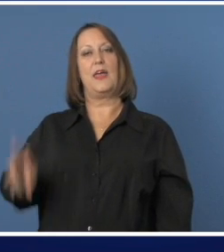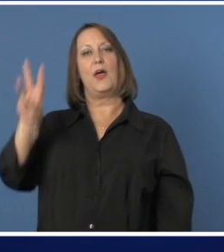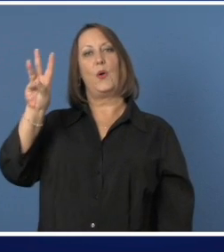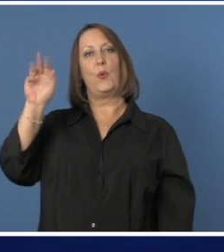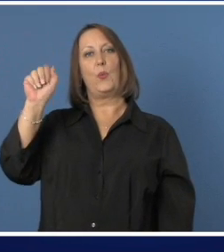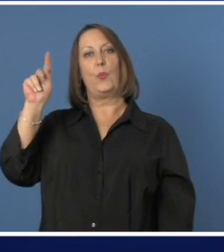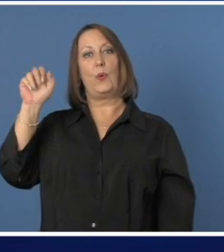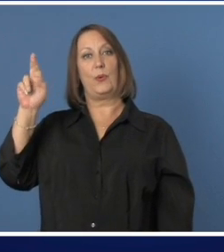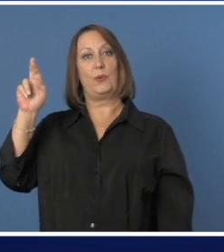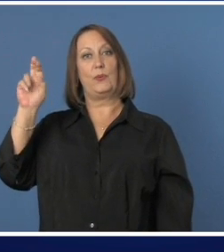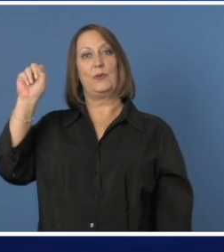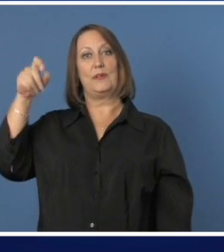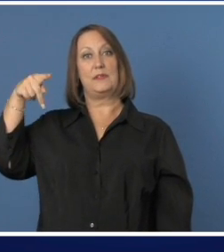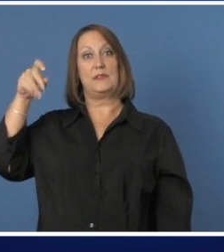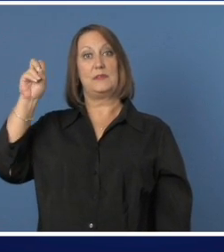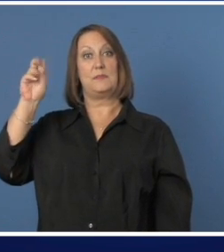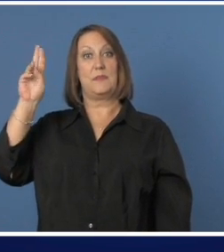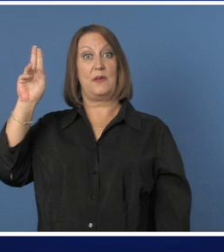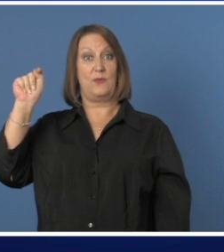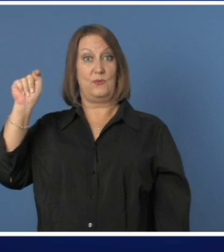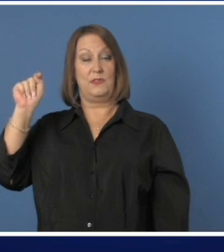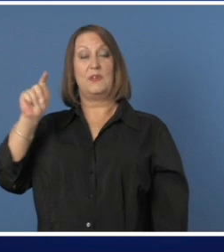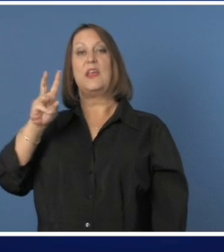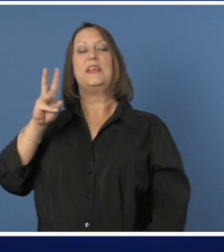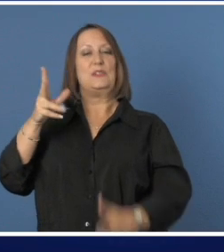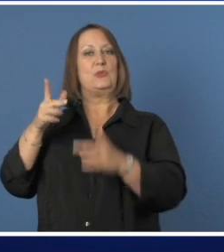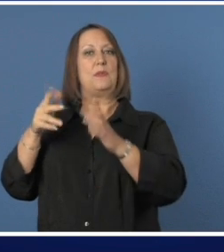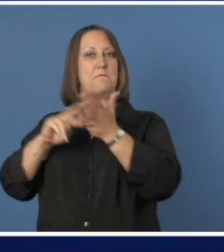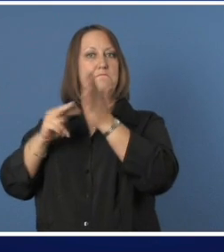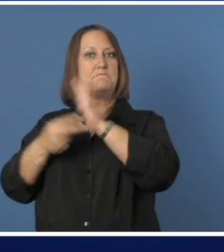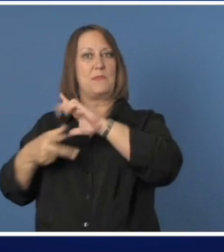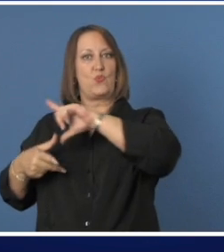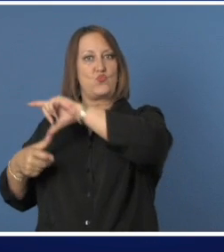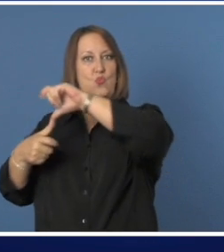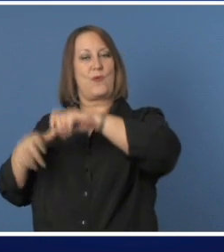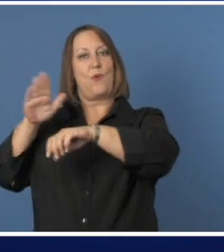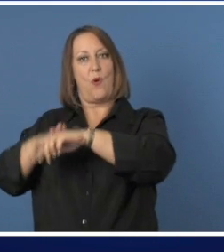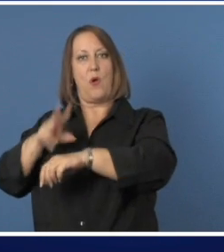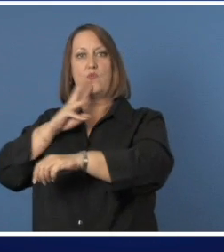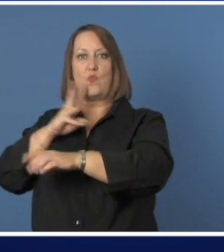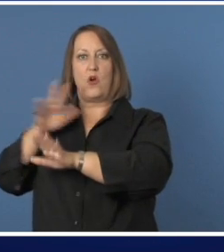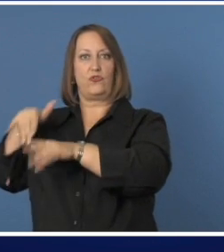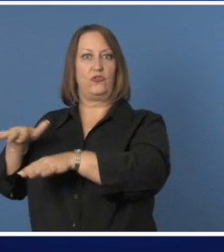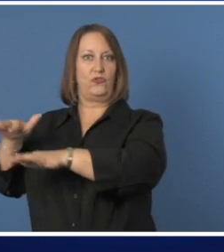water spouts are tornadoes that form over water